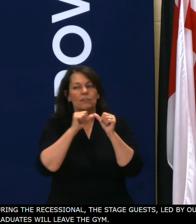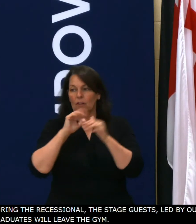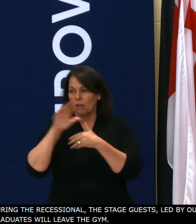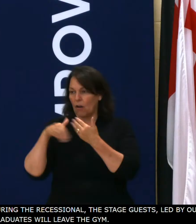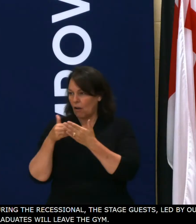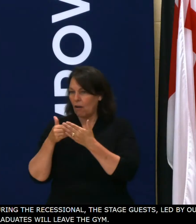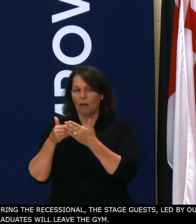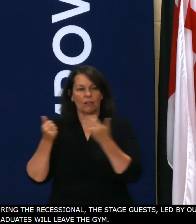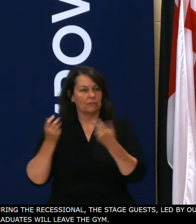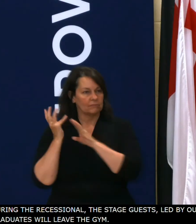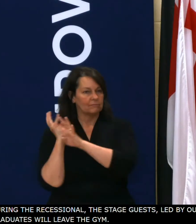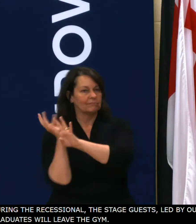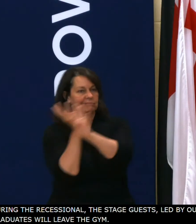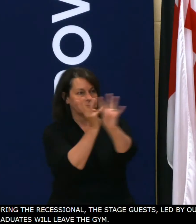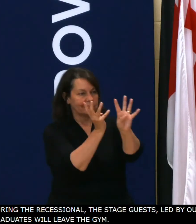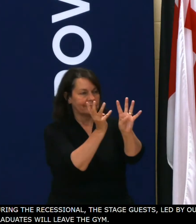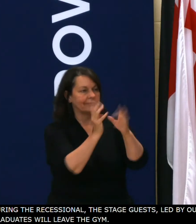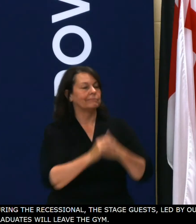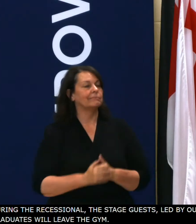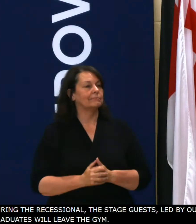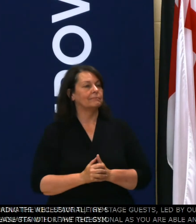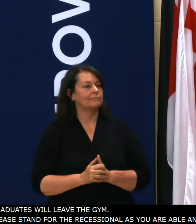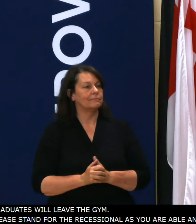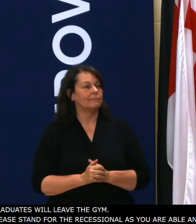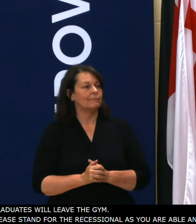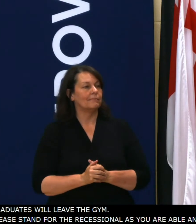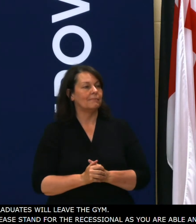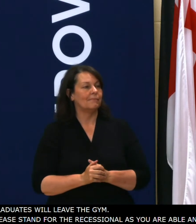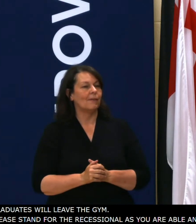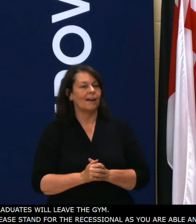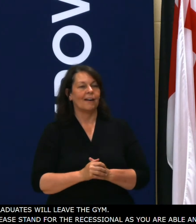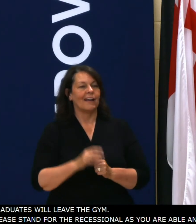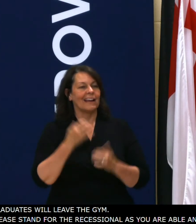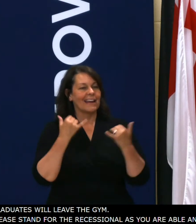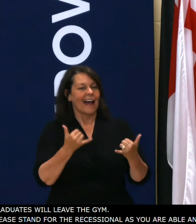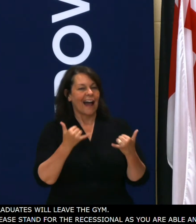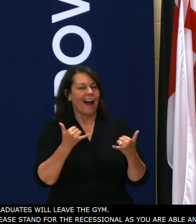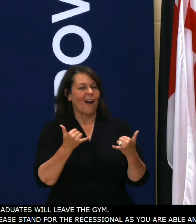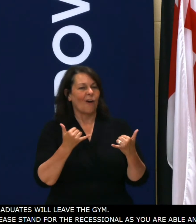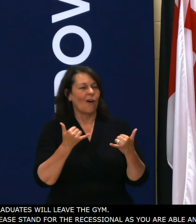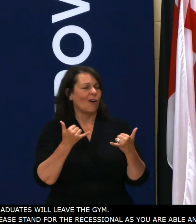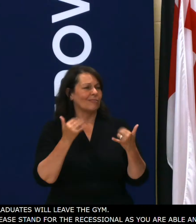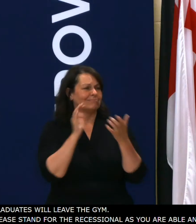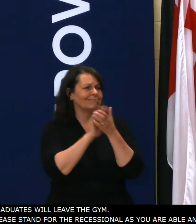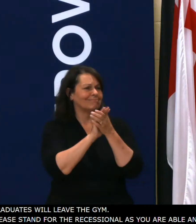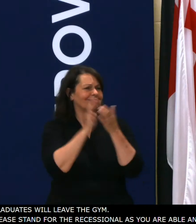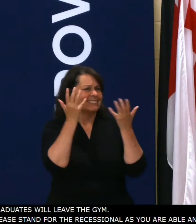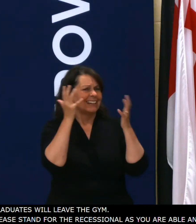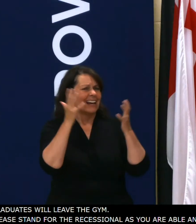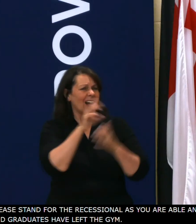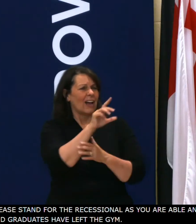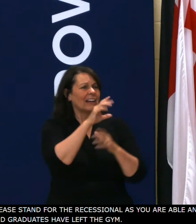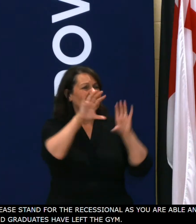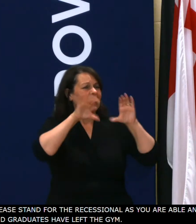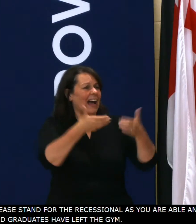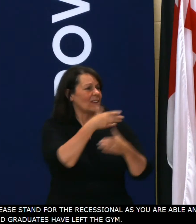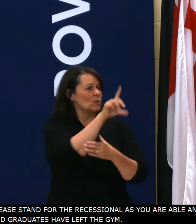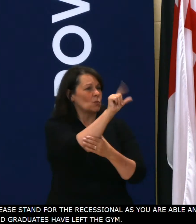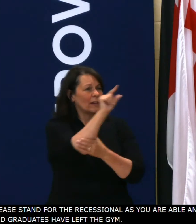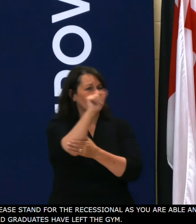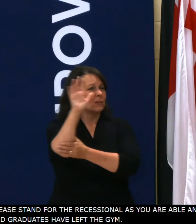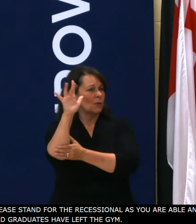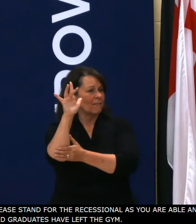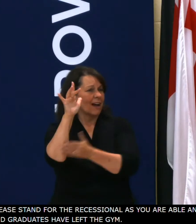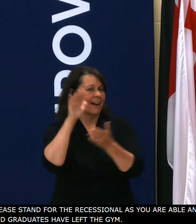and graduates have left the gym. And let's give one big more round of applause to the class of 2025.